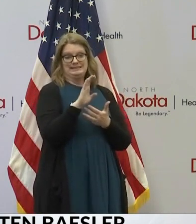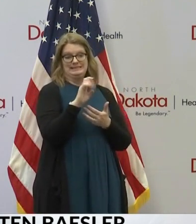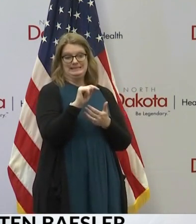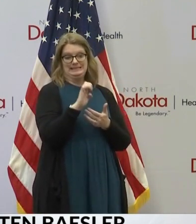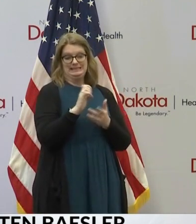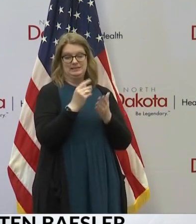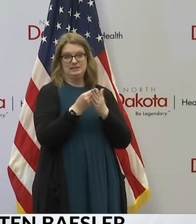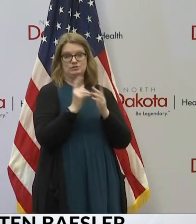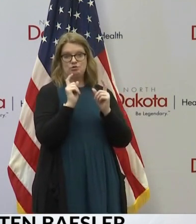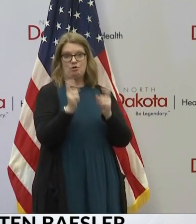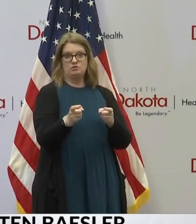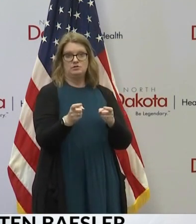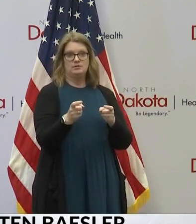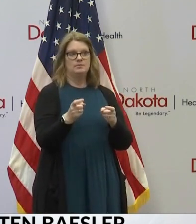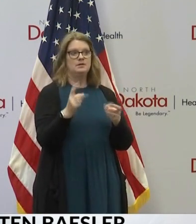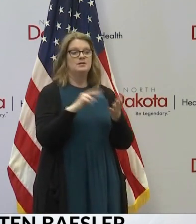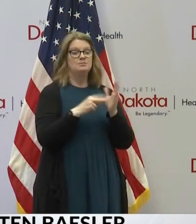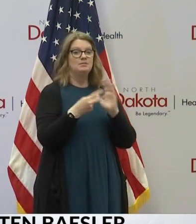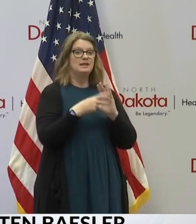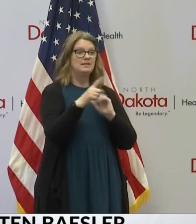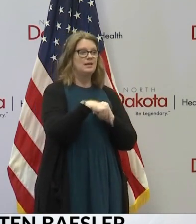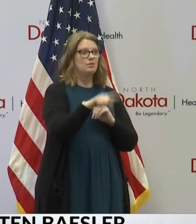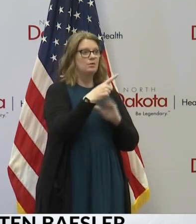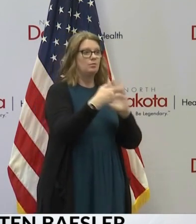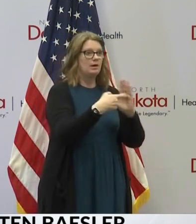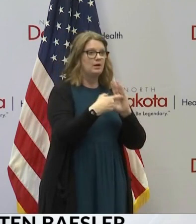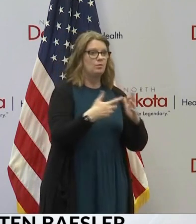scholarship was the